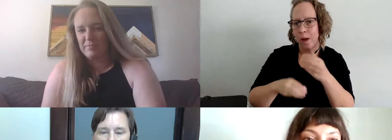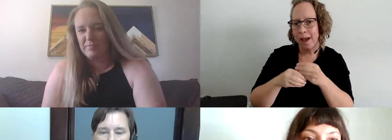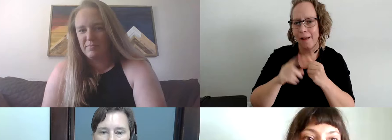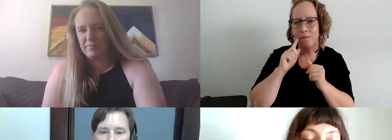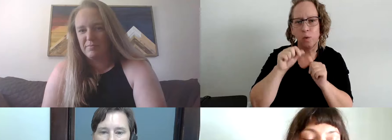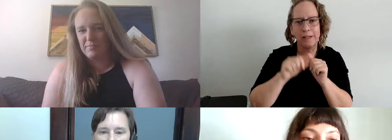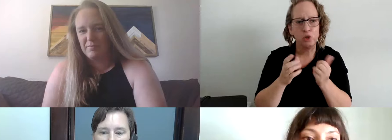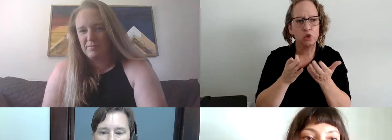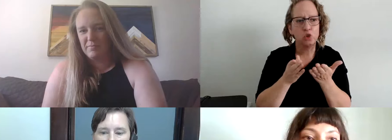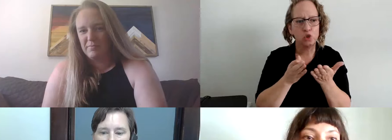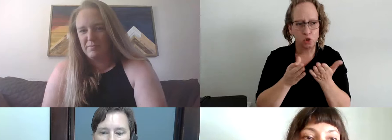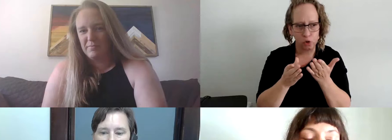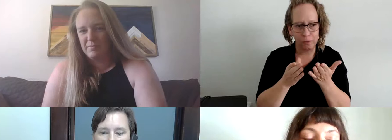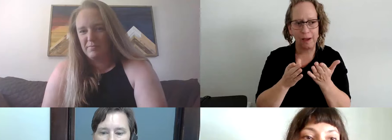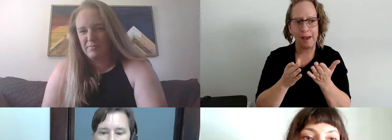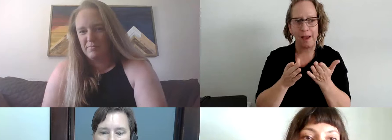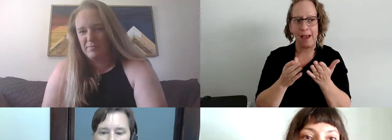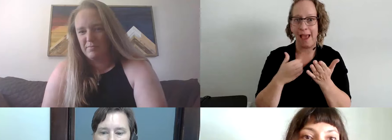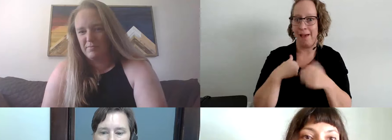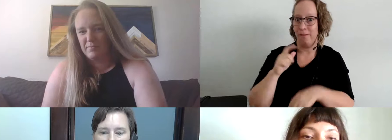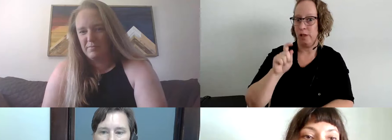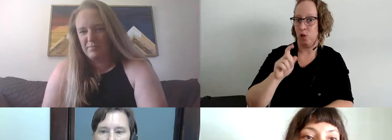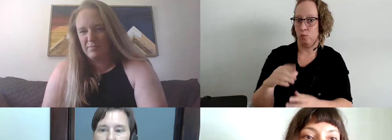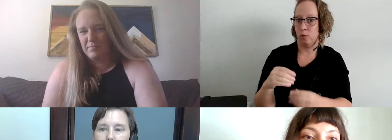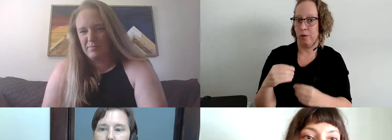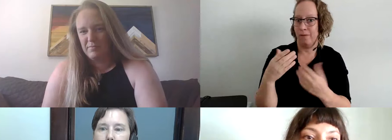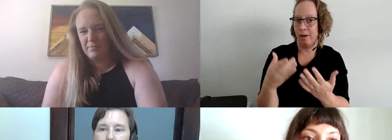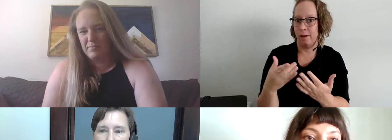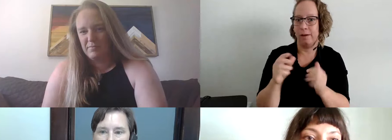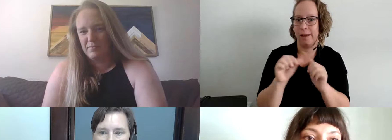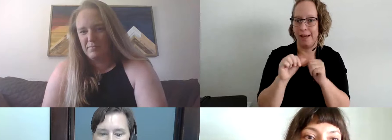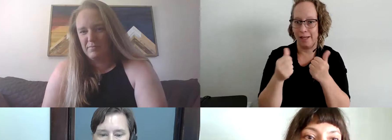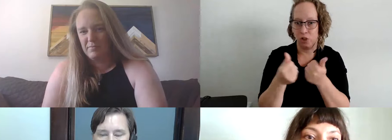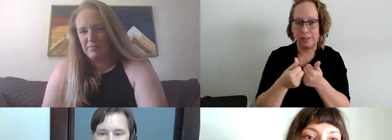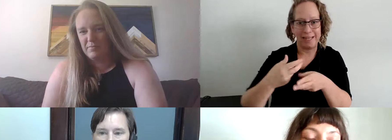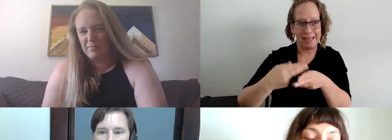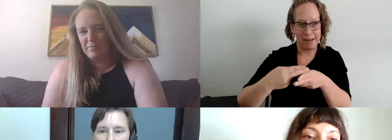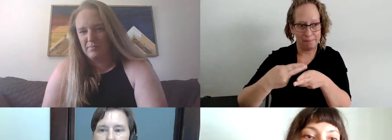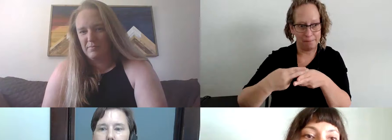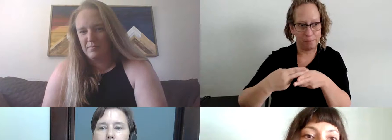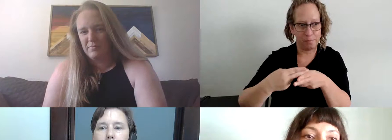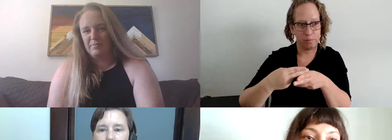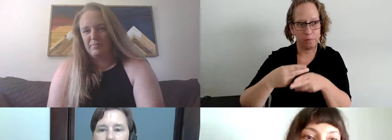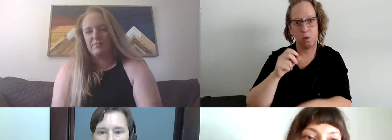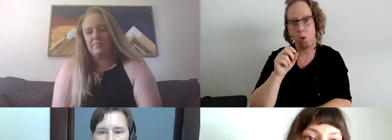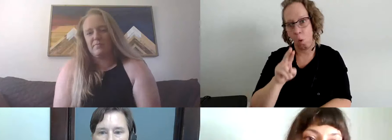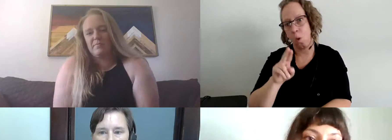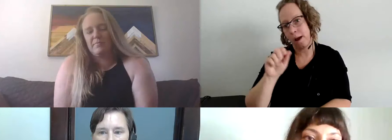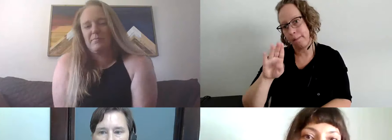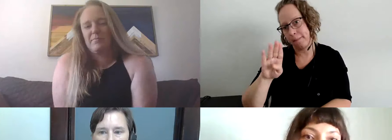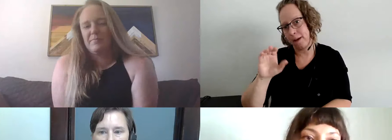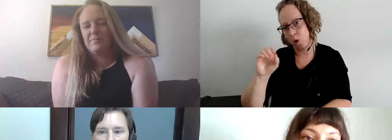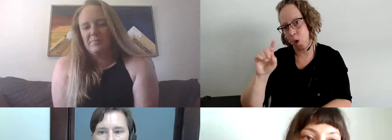each service, there is the need to provide the agency name or AB code, agency